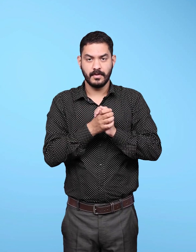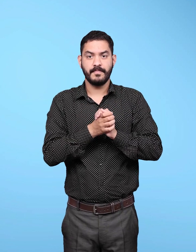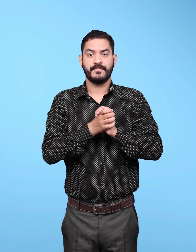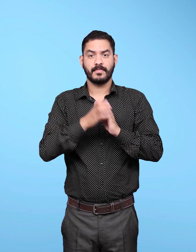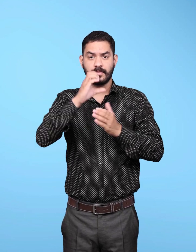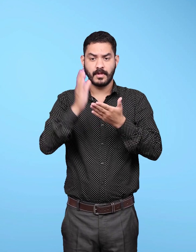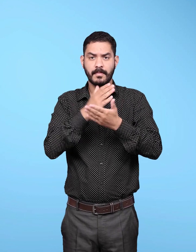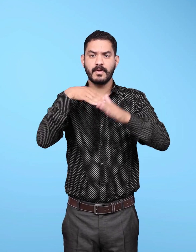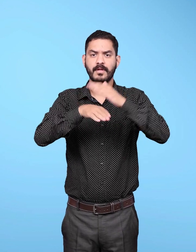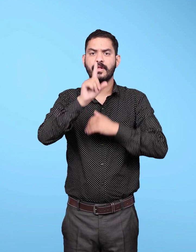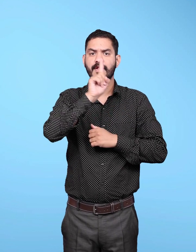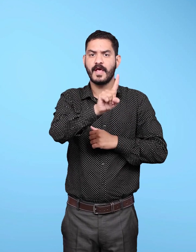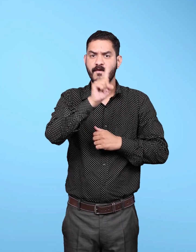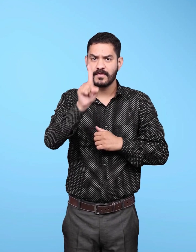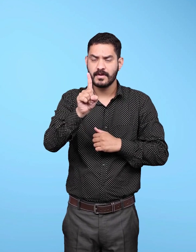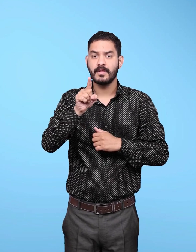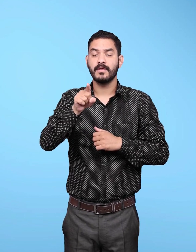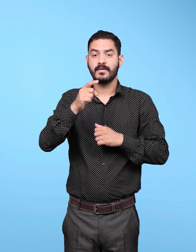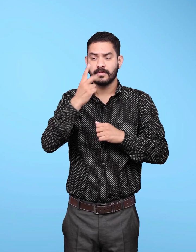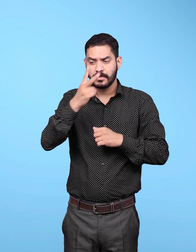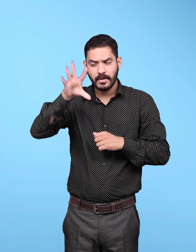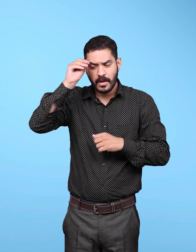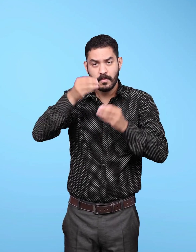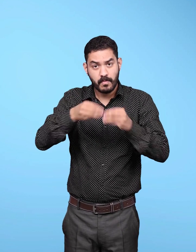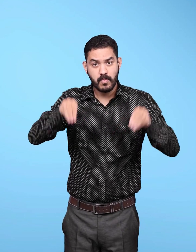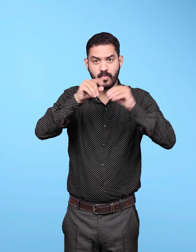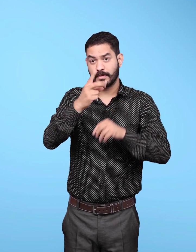You will learn more about Sanchi in chapter 11.